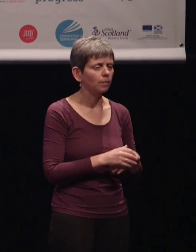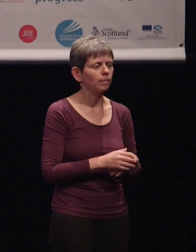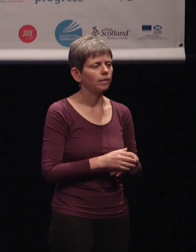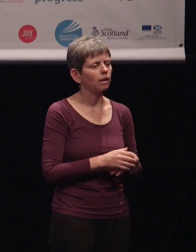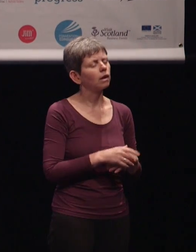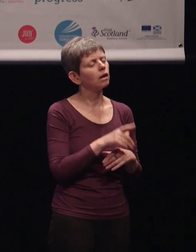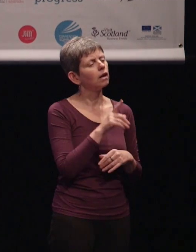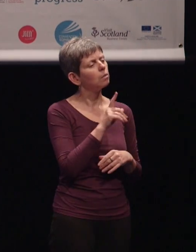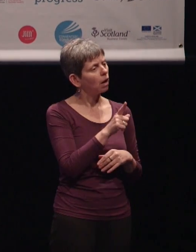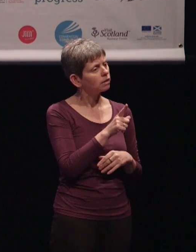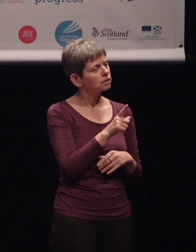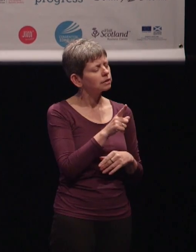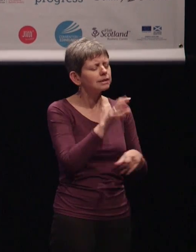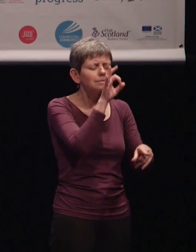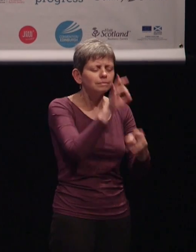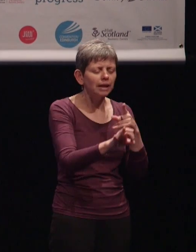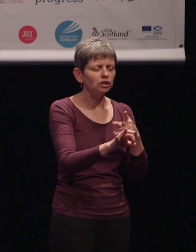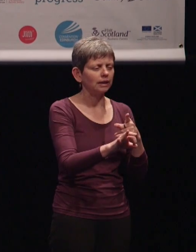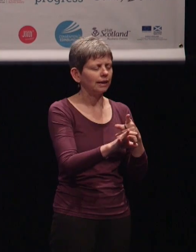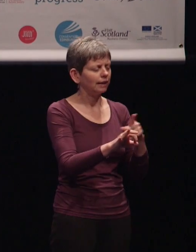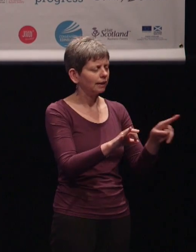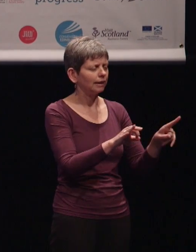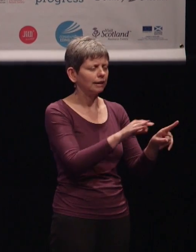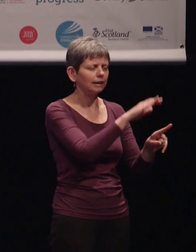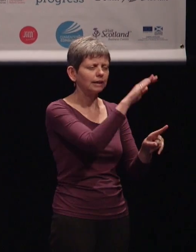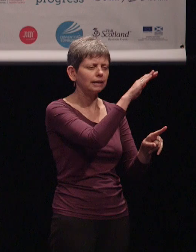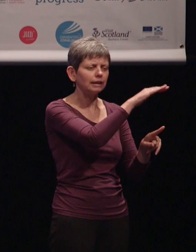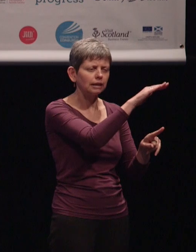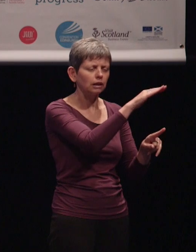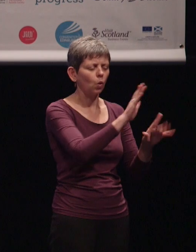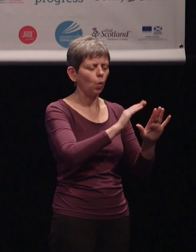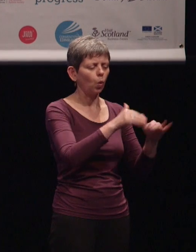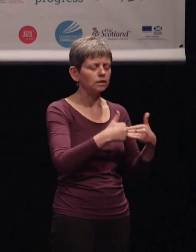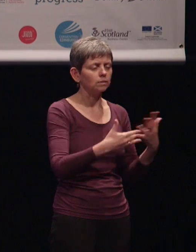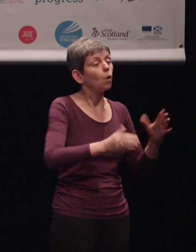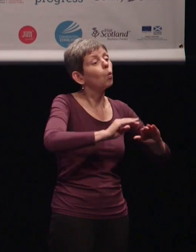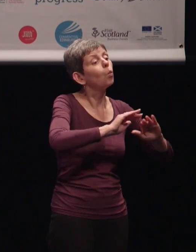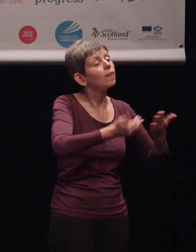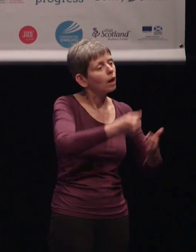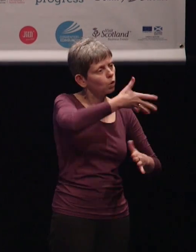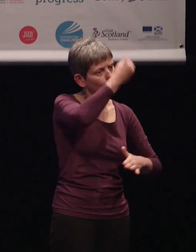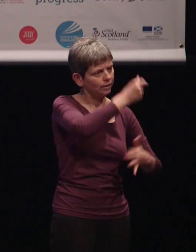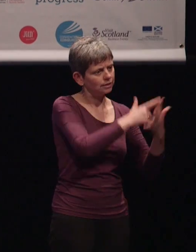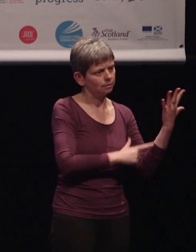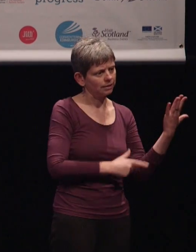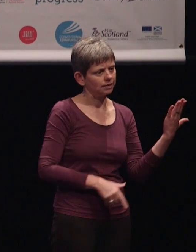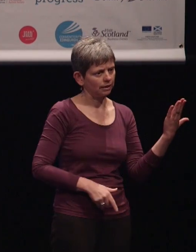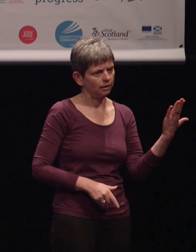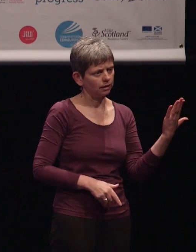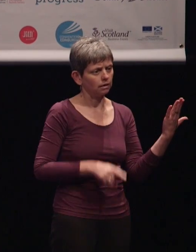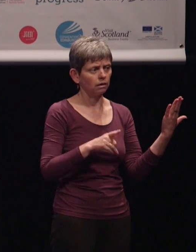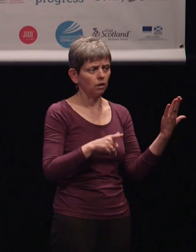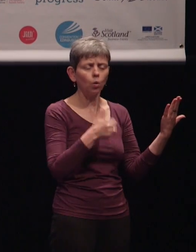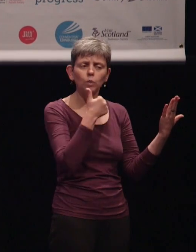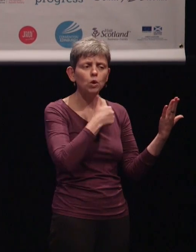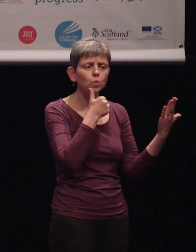Still, what I see, especially when it comes to clients with autism who don't have a learning disability, this is not used often